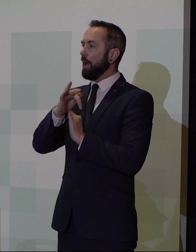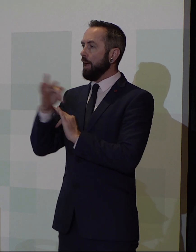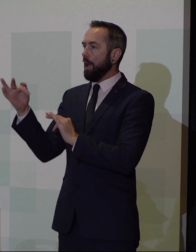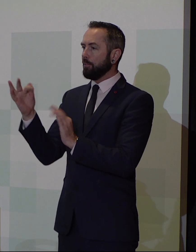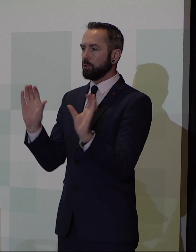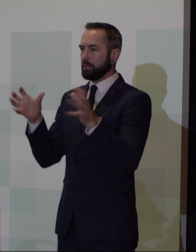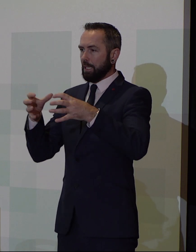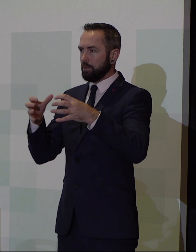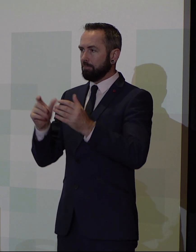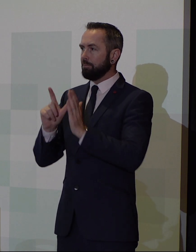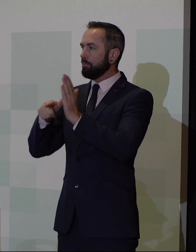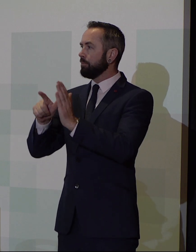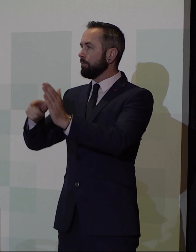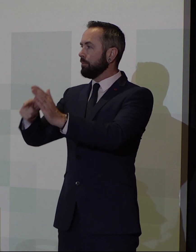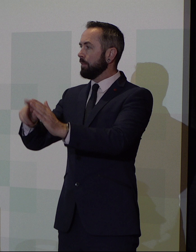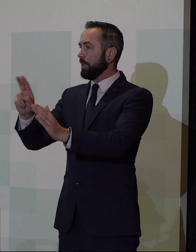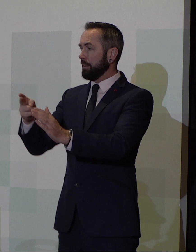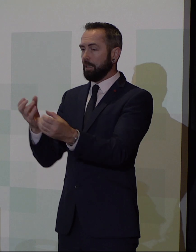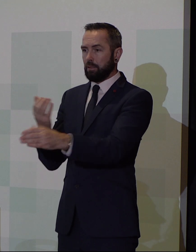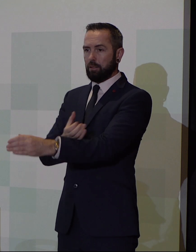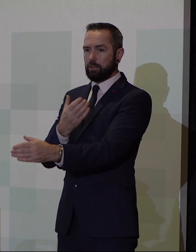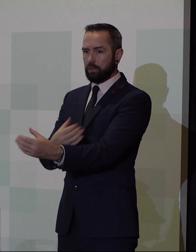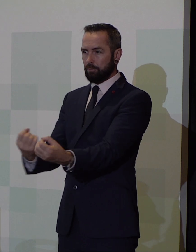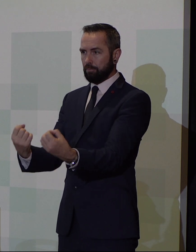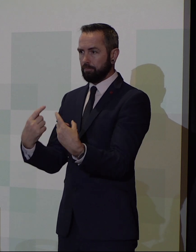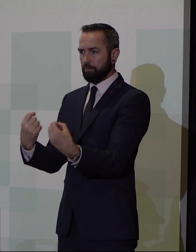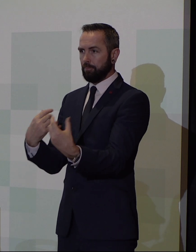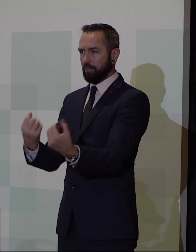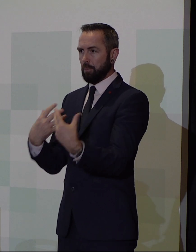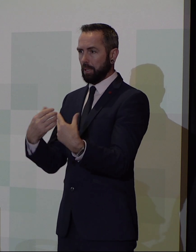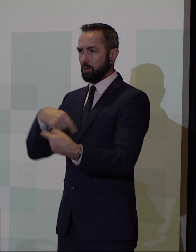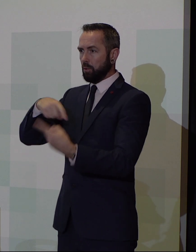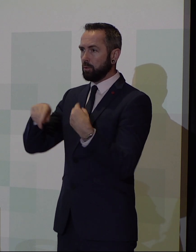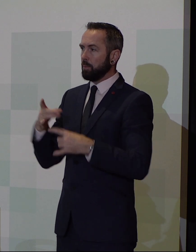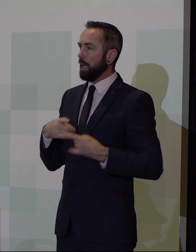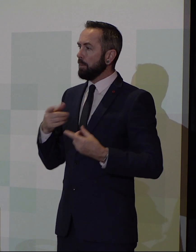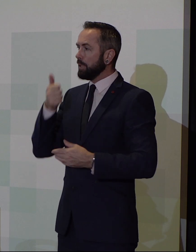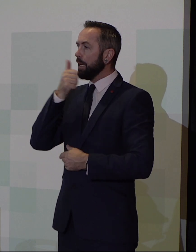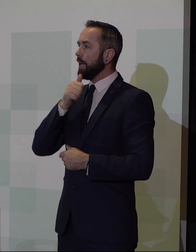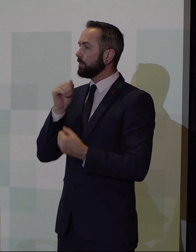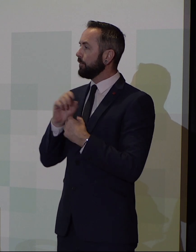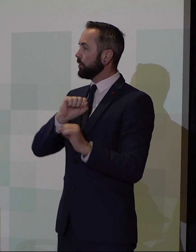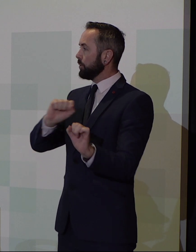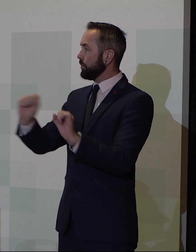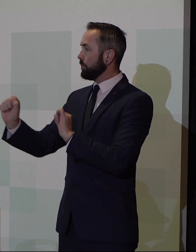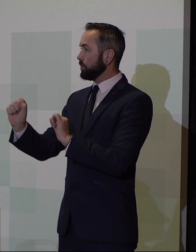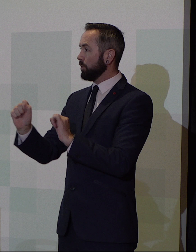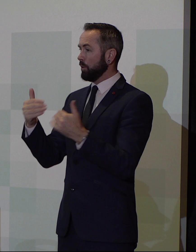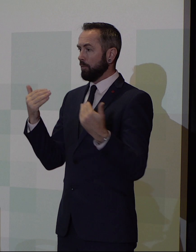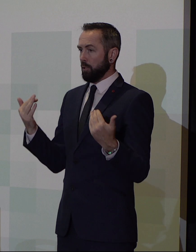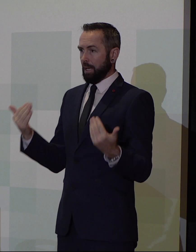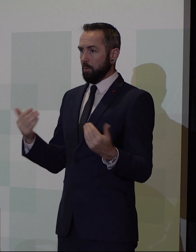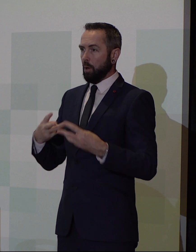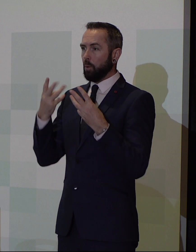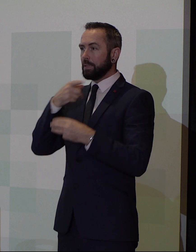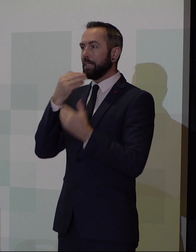session or in subsequent sessions, you can feed them back to us, and we'd be happy to answer them for you. So in the meantime, I'd just like to say